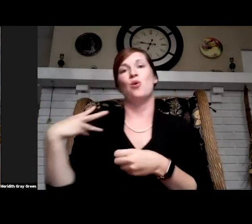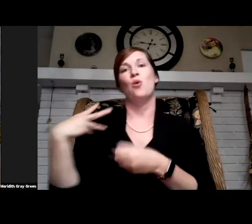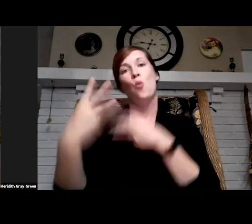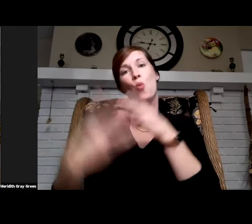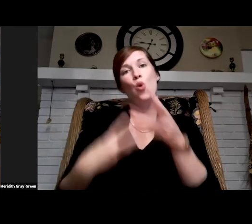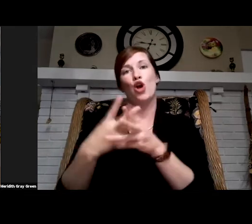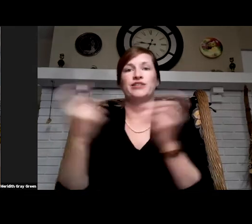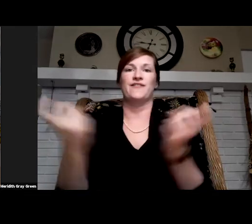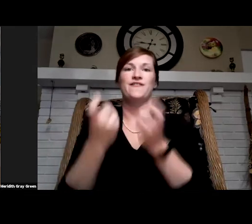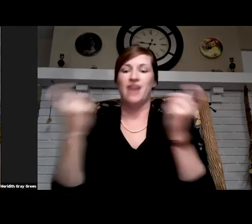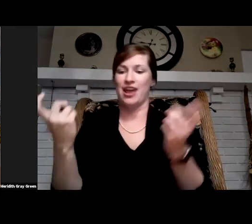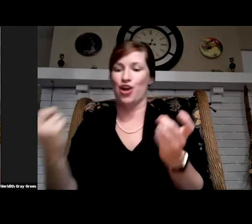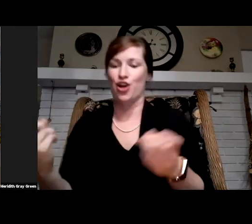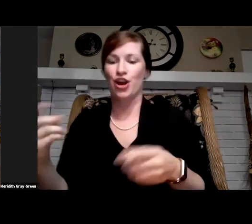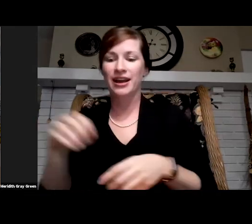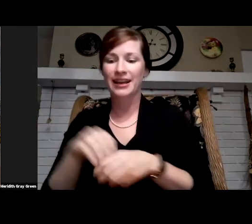homes,